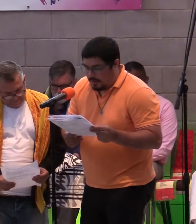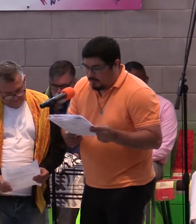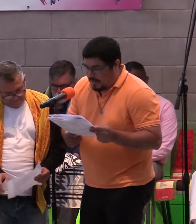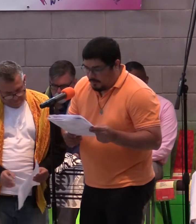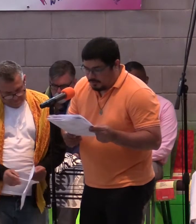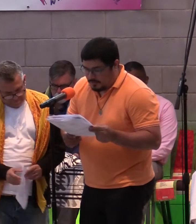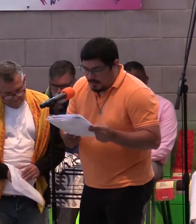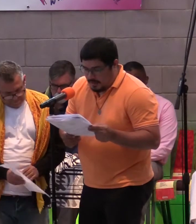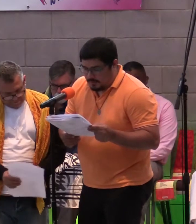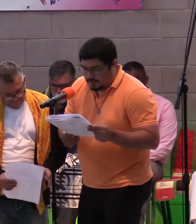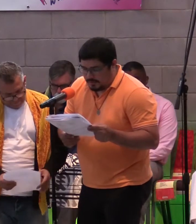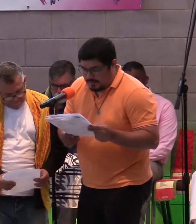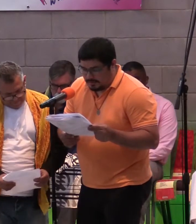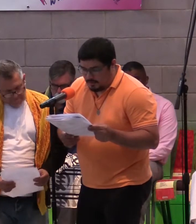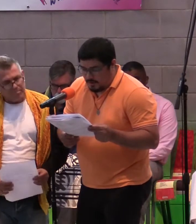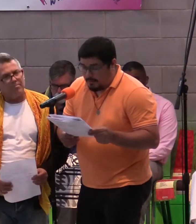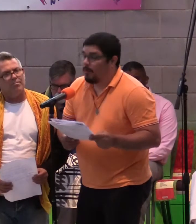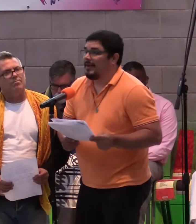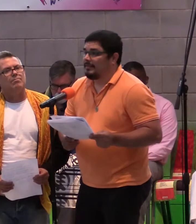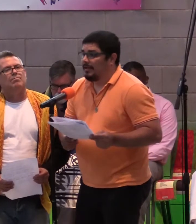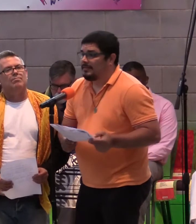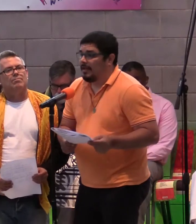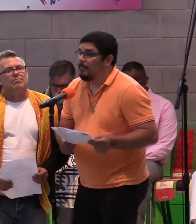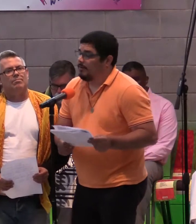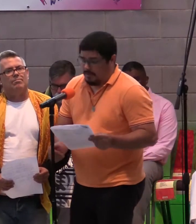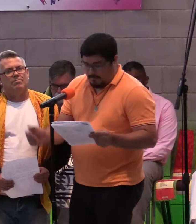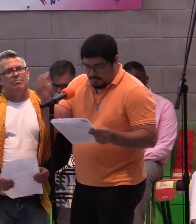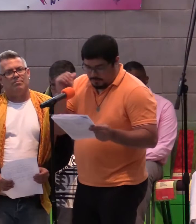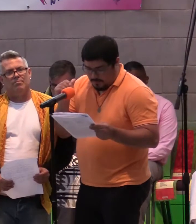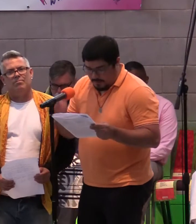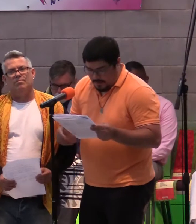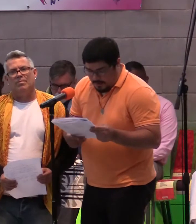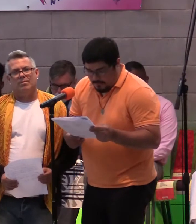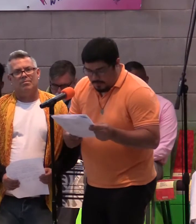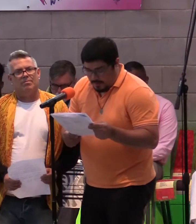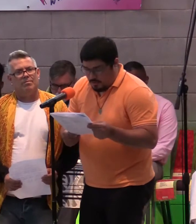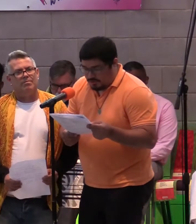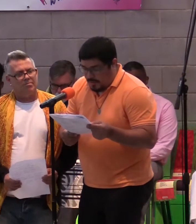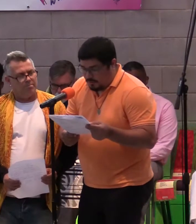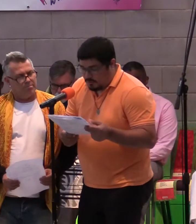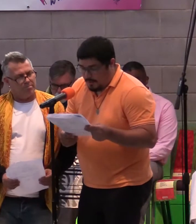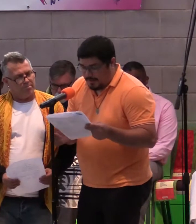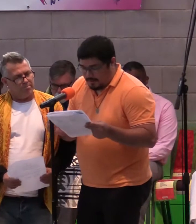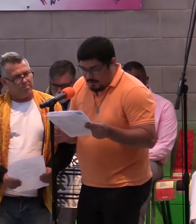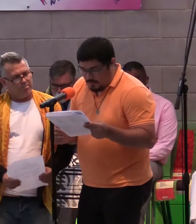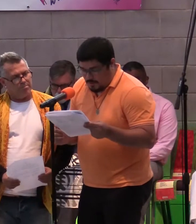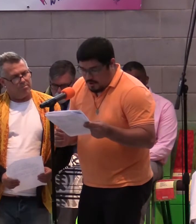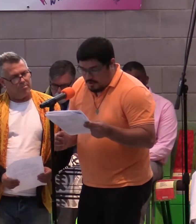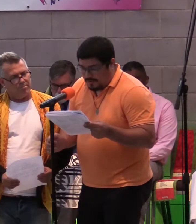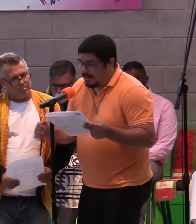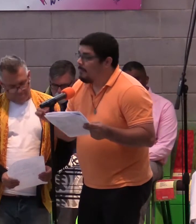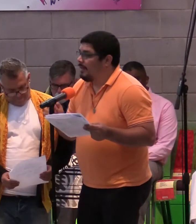lo que recordamos y nuestros ancestros, pero para atrás ni para coger impulso. Nos llevamos lo